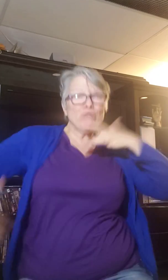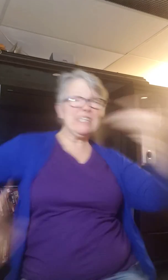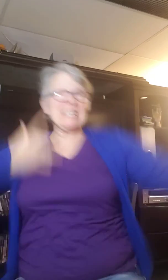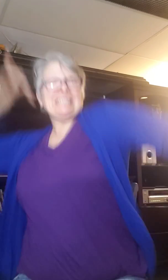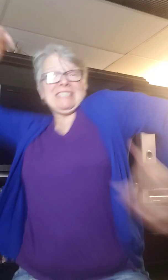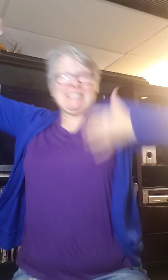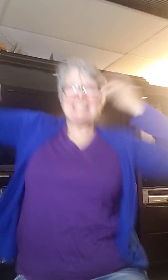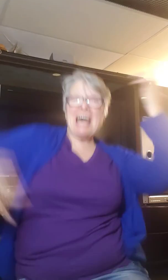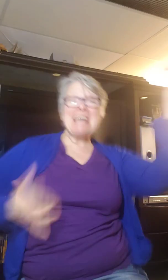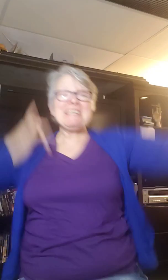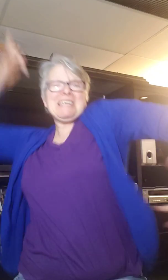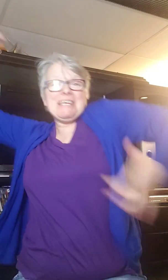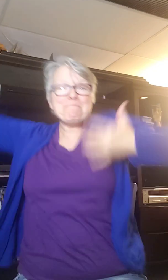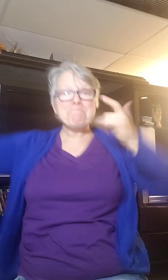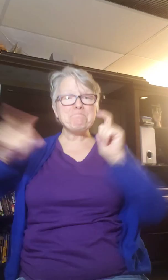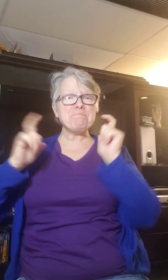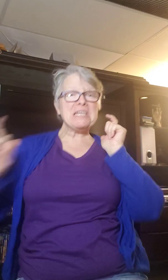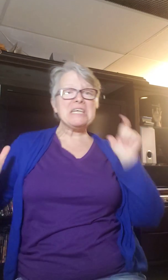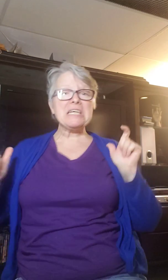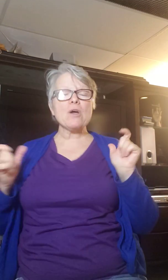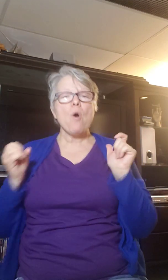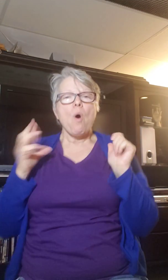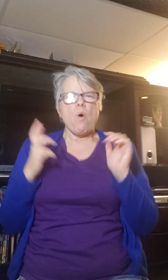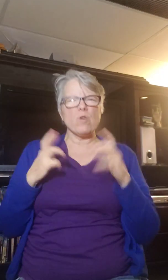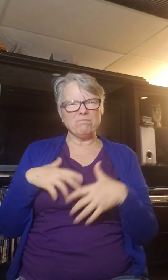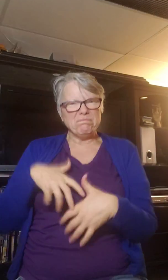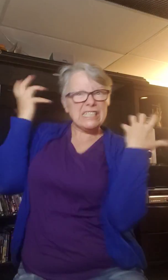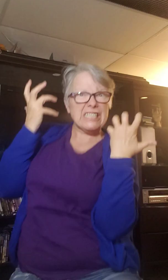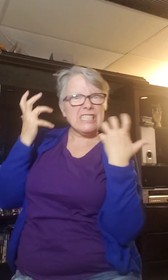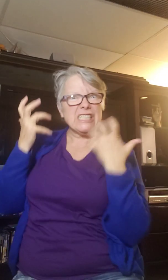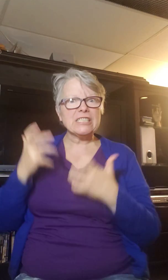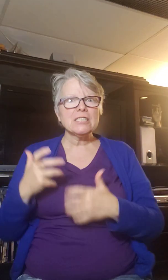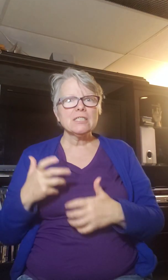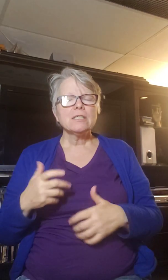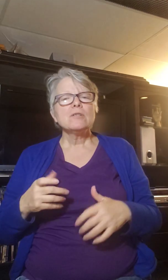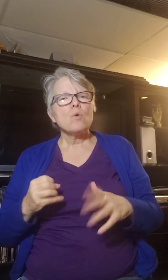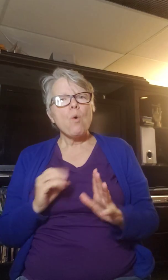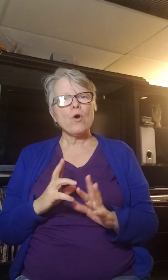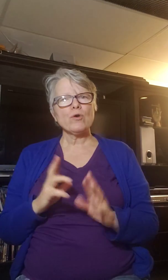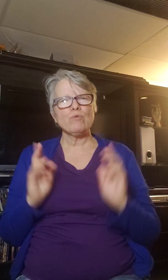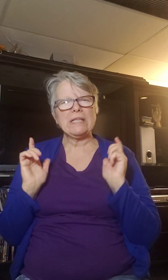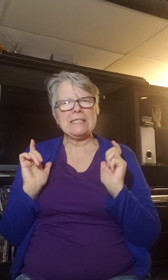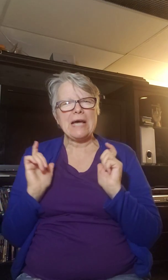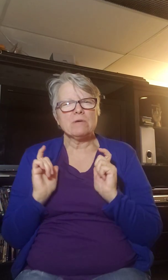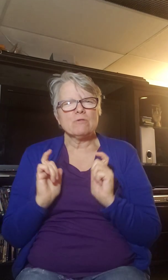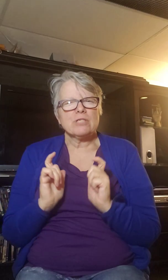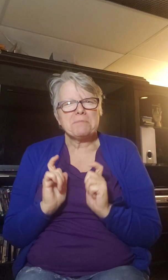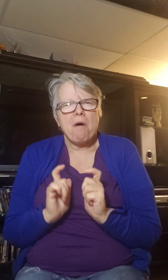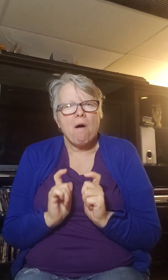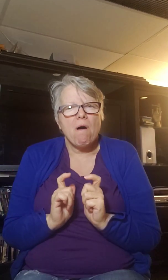really excited and big, or mad, or really down here small.